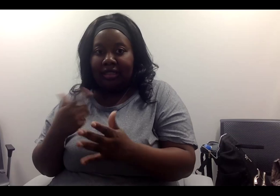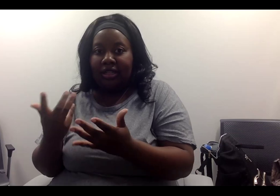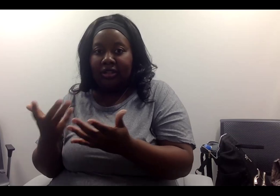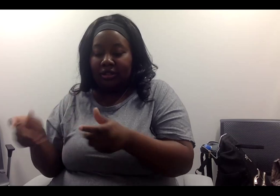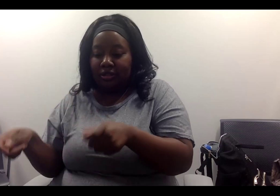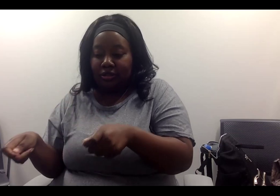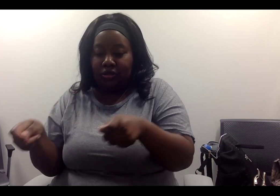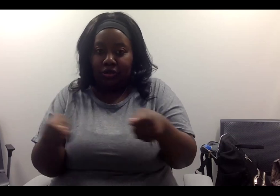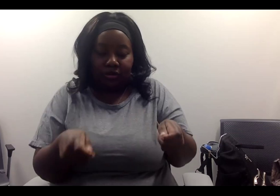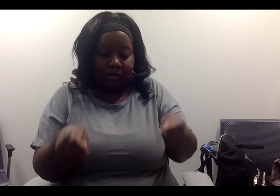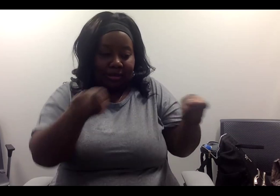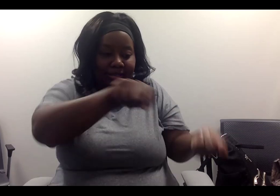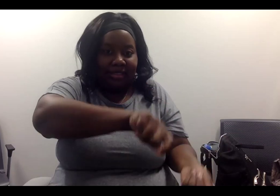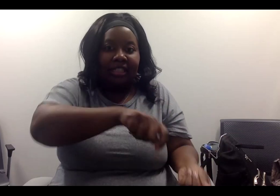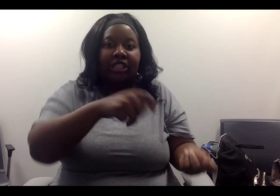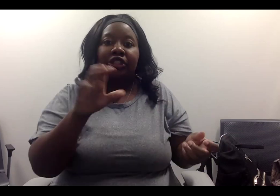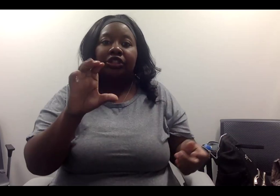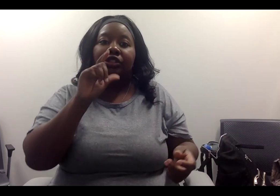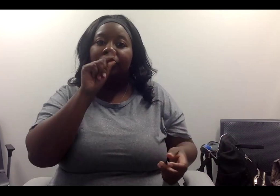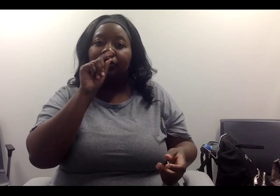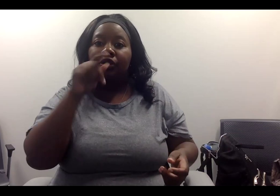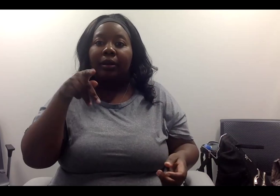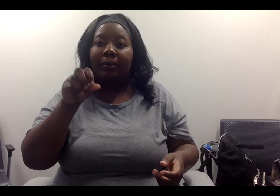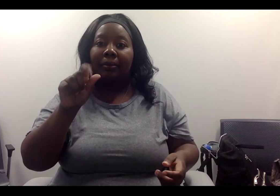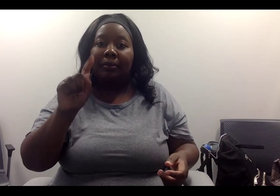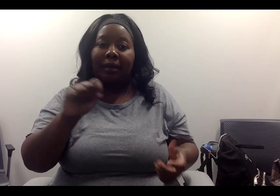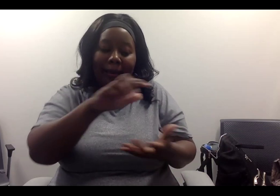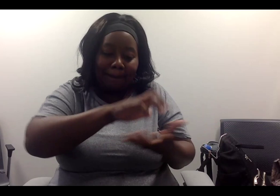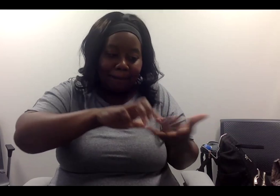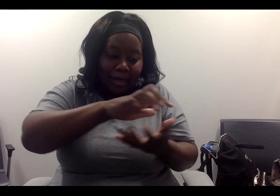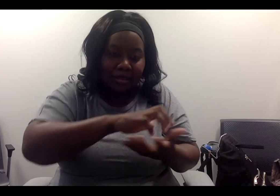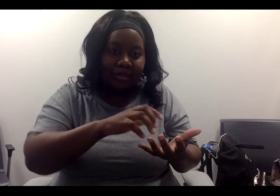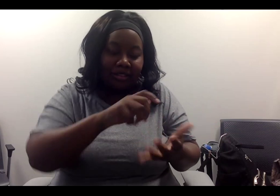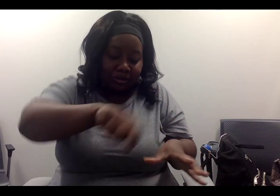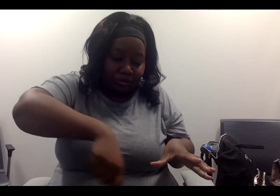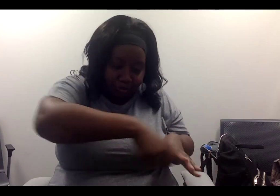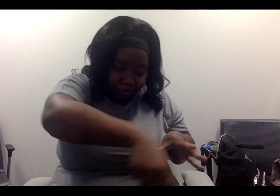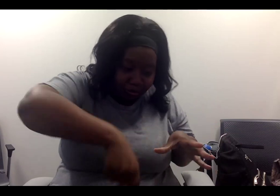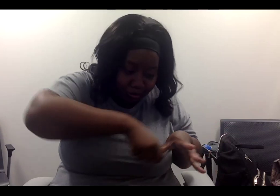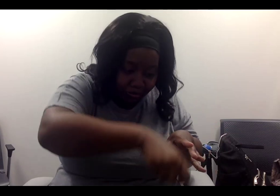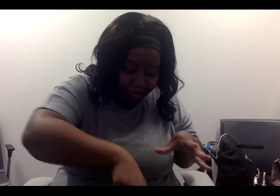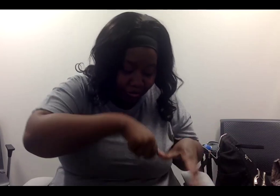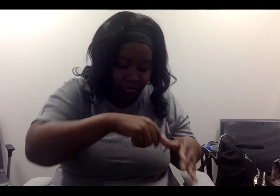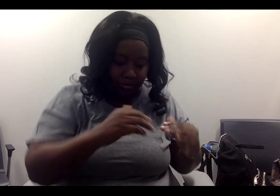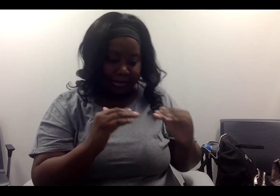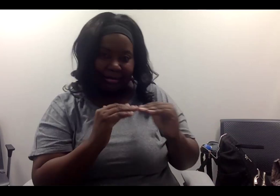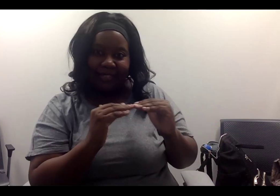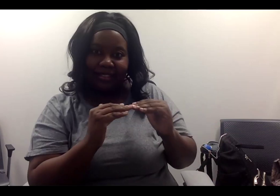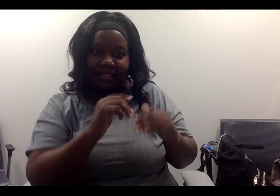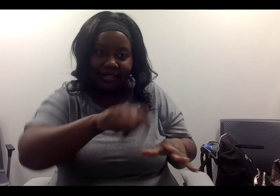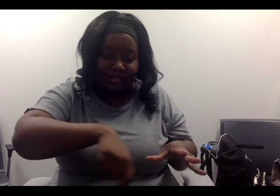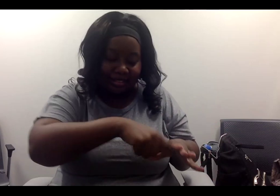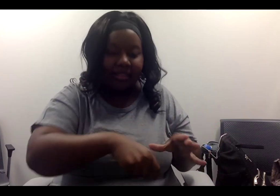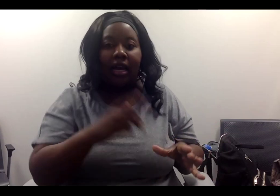and then transfer it into our chicken pot pie mixture. Stir everything together until evenly combined. And I realize this looks